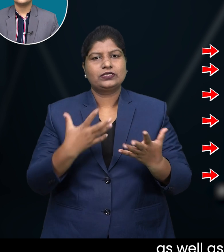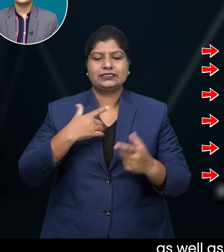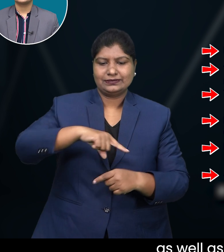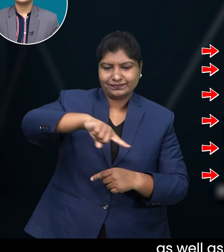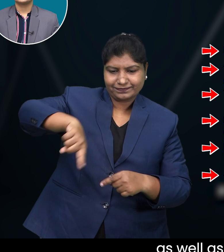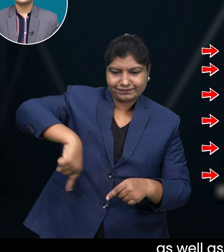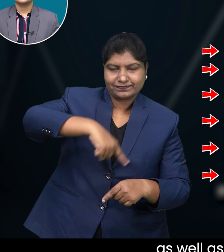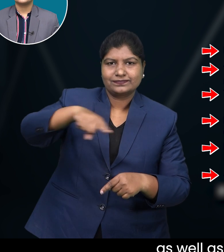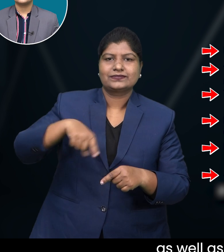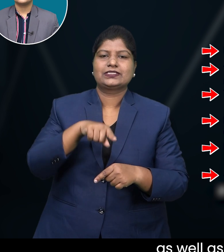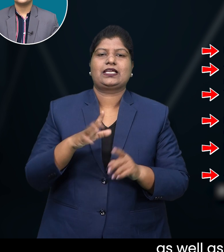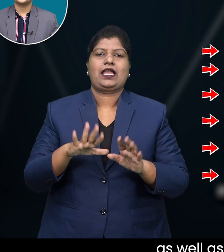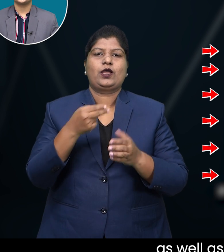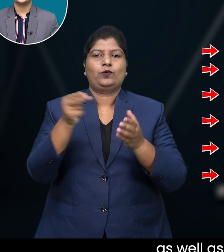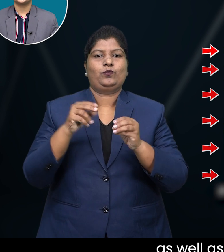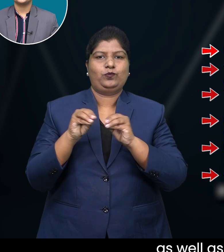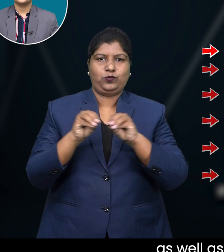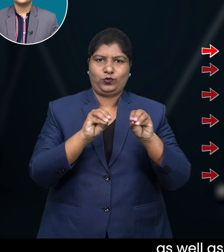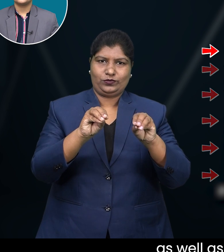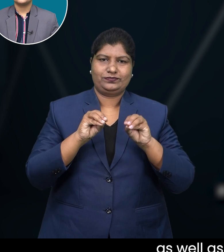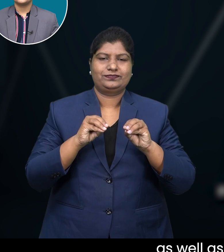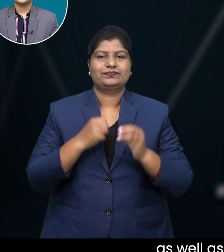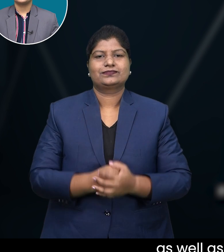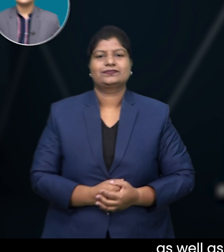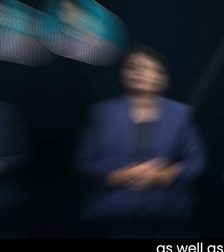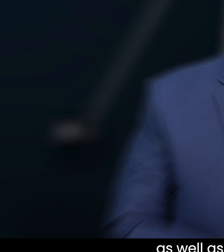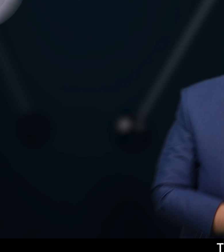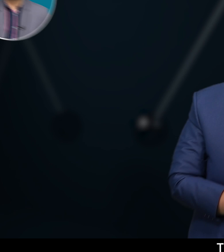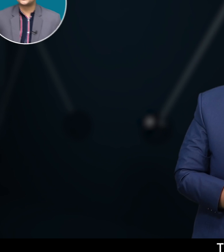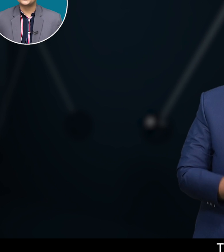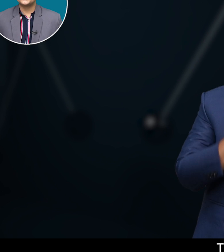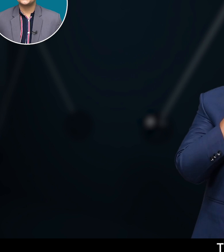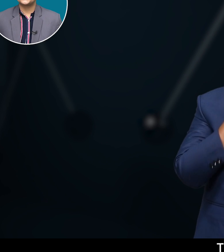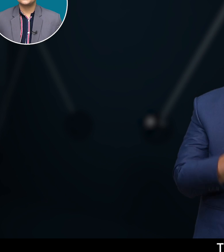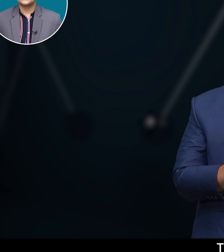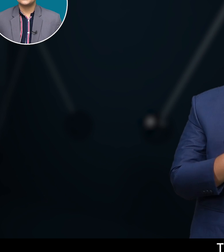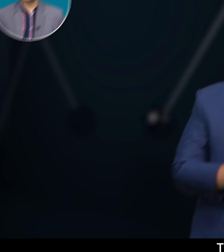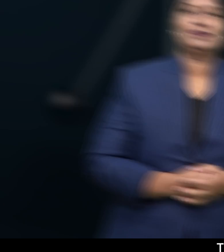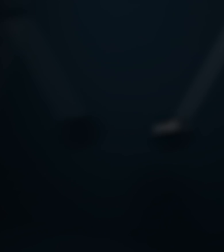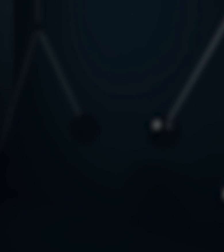Thank you.